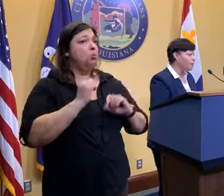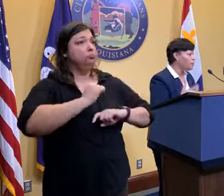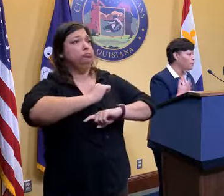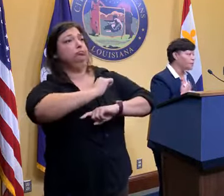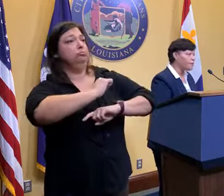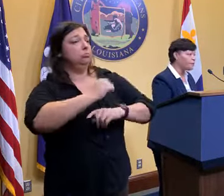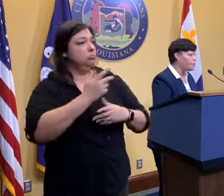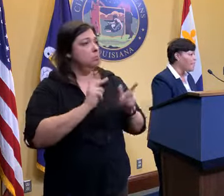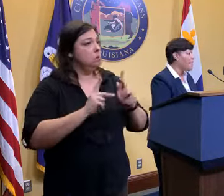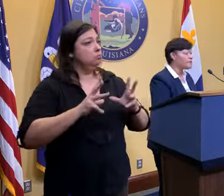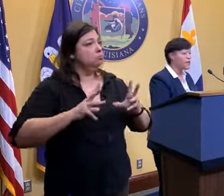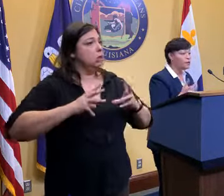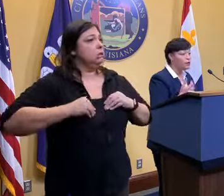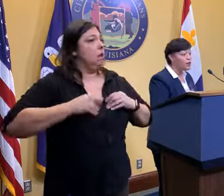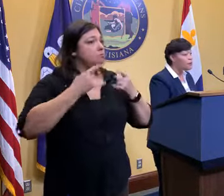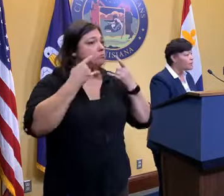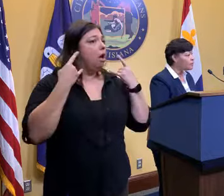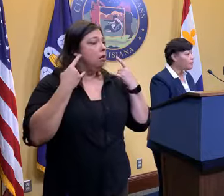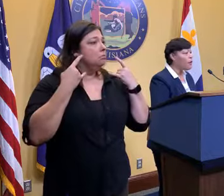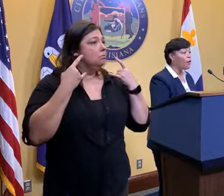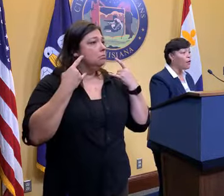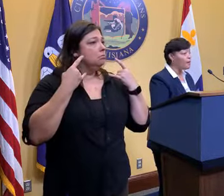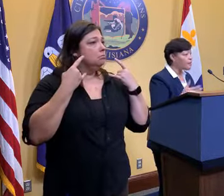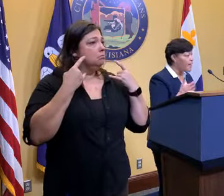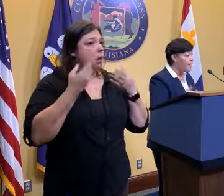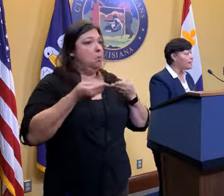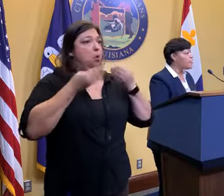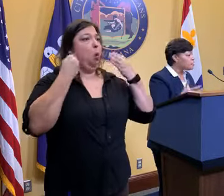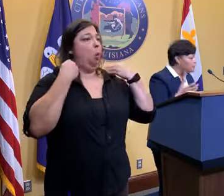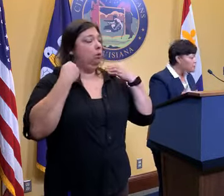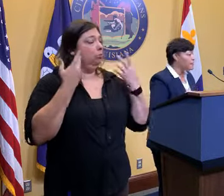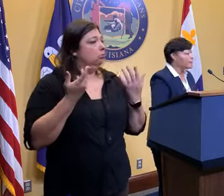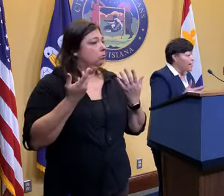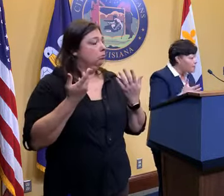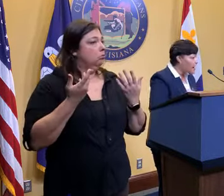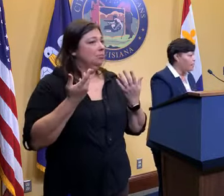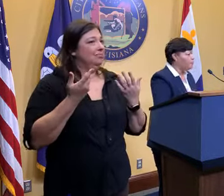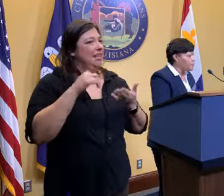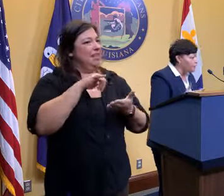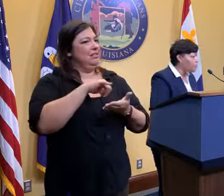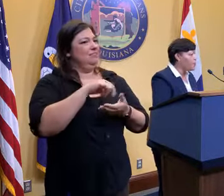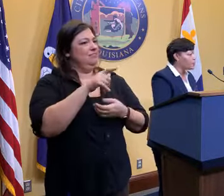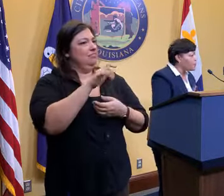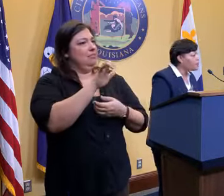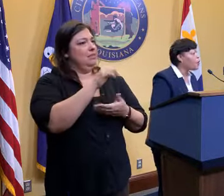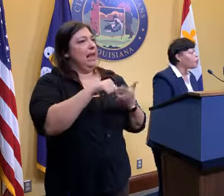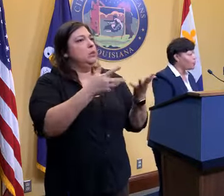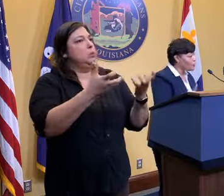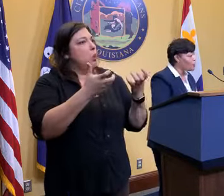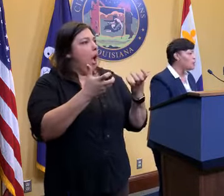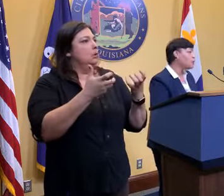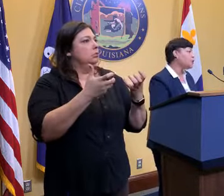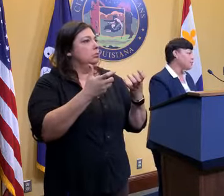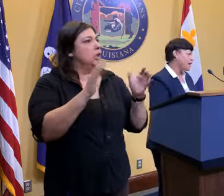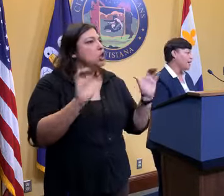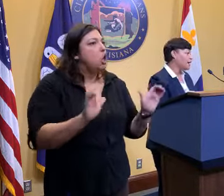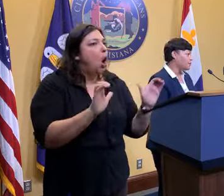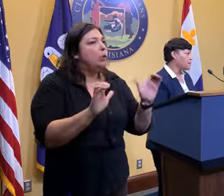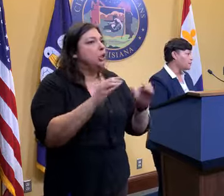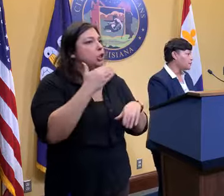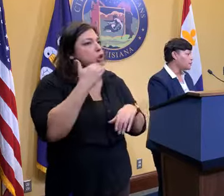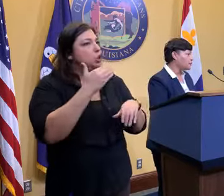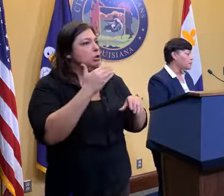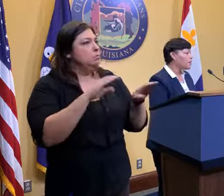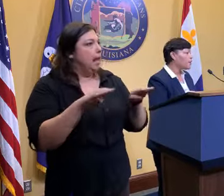pushback. People accepted the masks, they even put them on. I mean, it's that type, you know, we want to encourage good